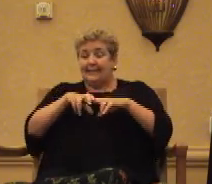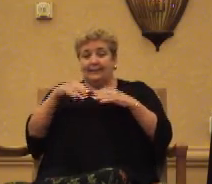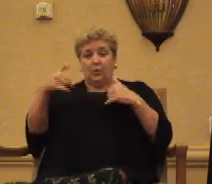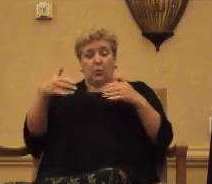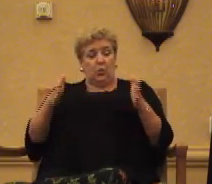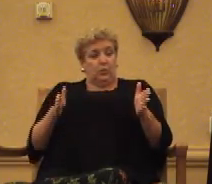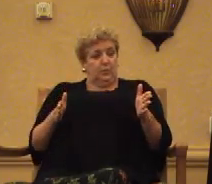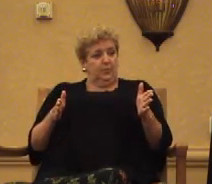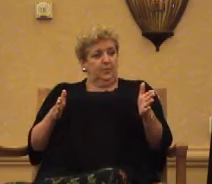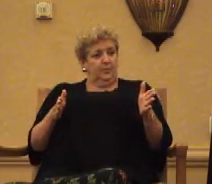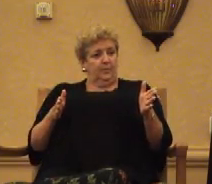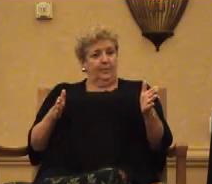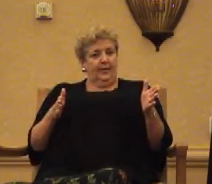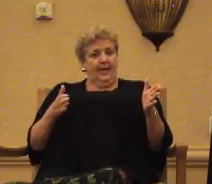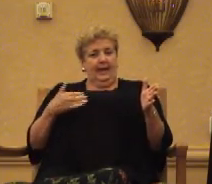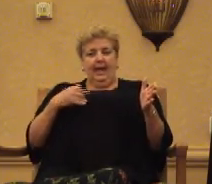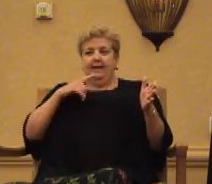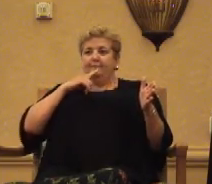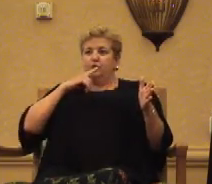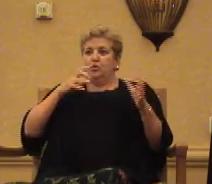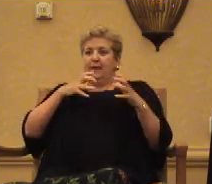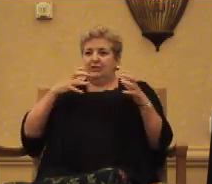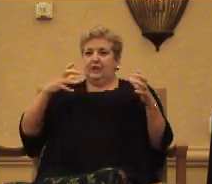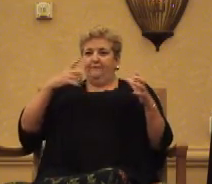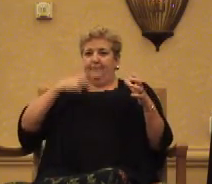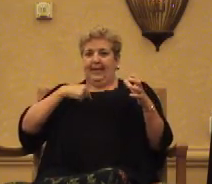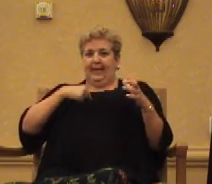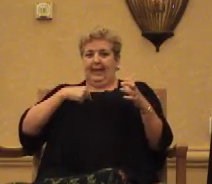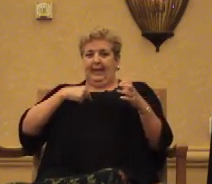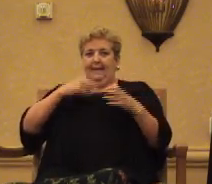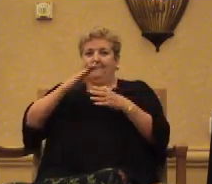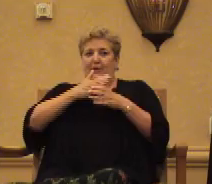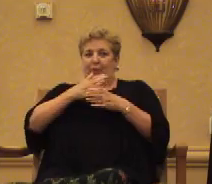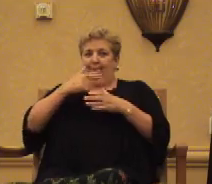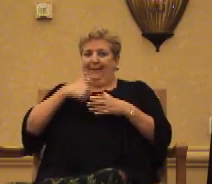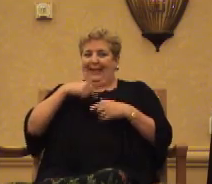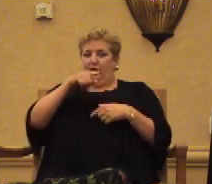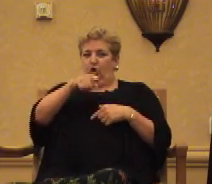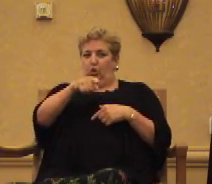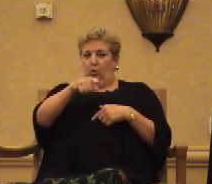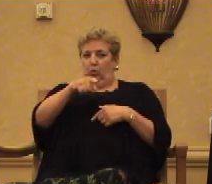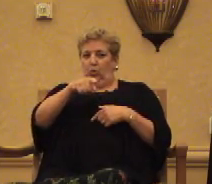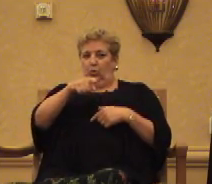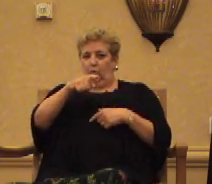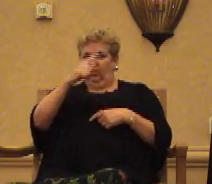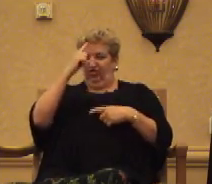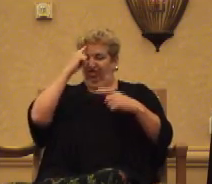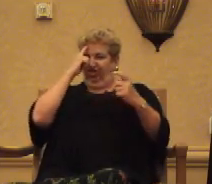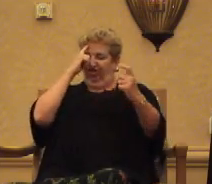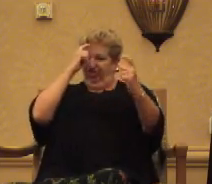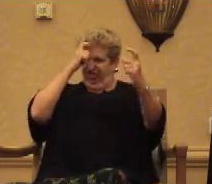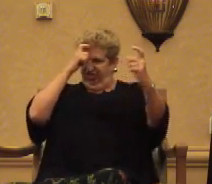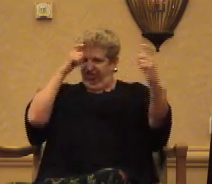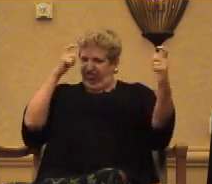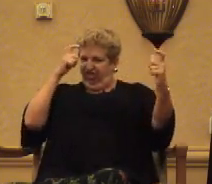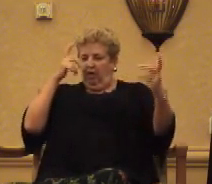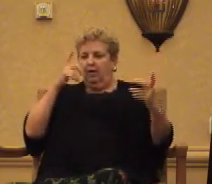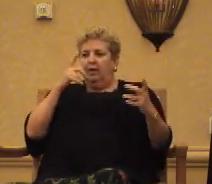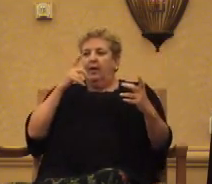got too much of me between me and you. And I don't know it. See, one of the things that happens to me when I